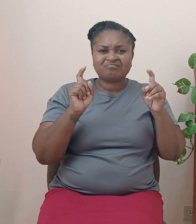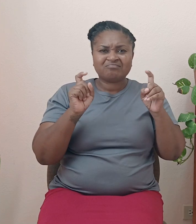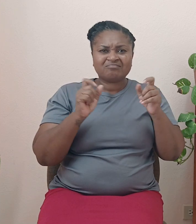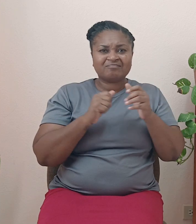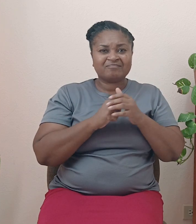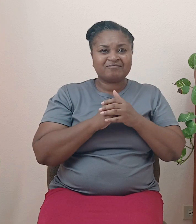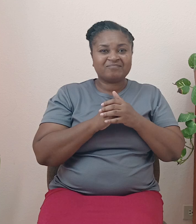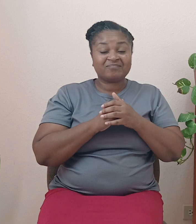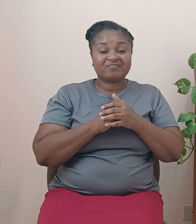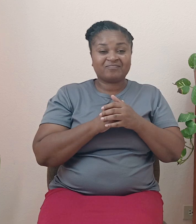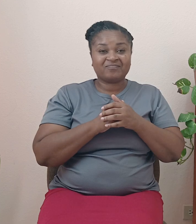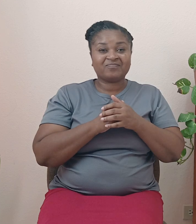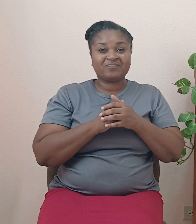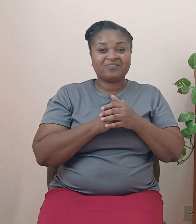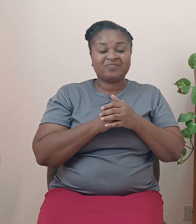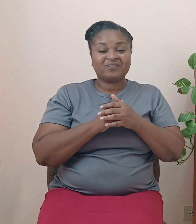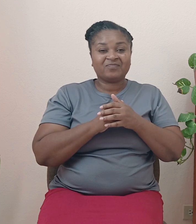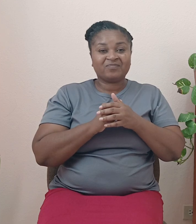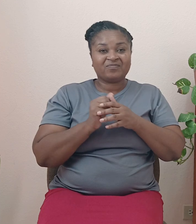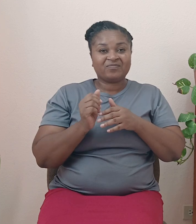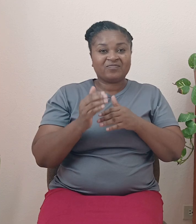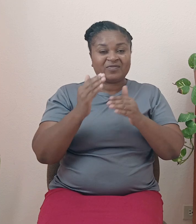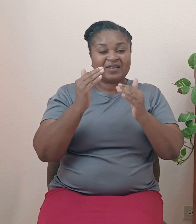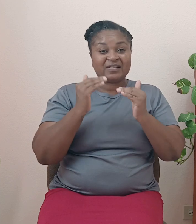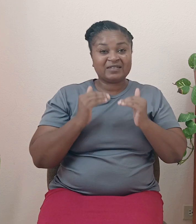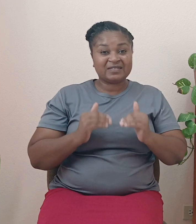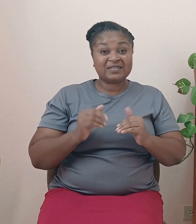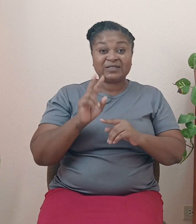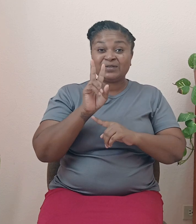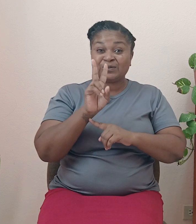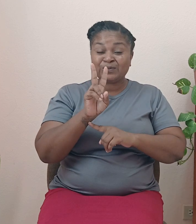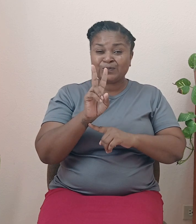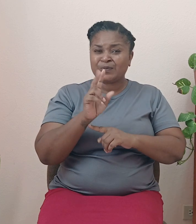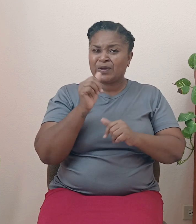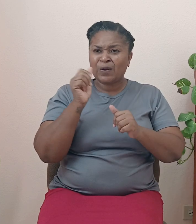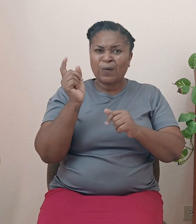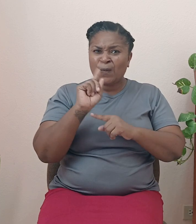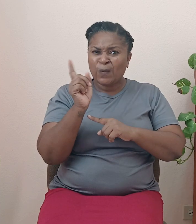Two. From which land did Ruth come?